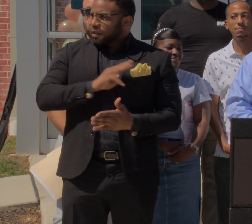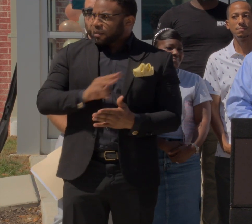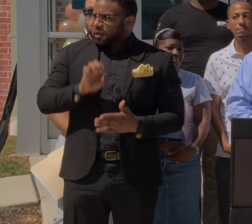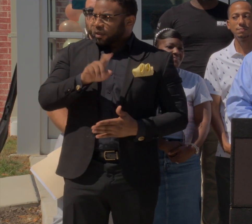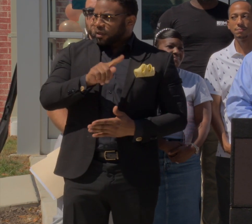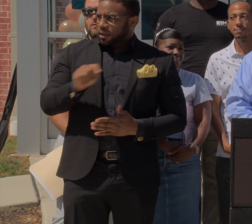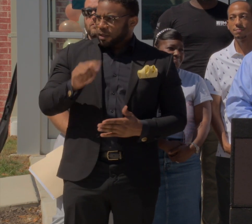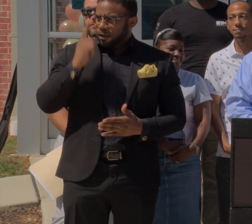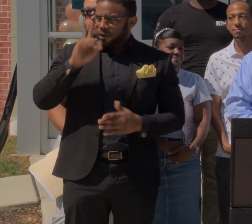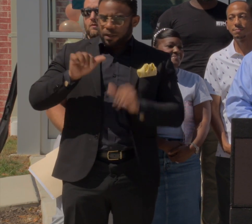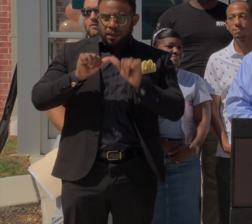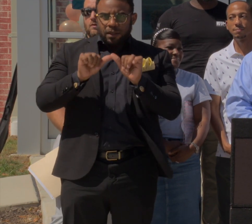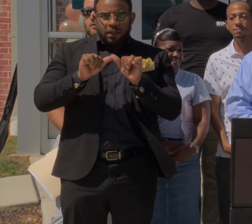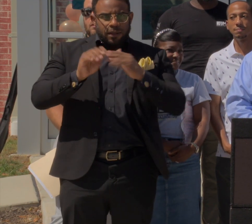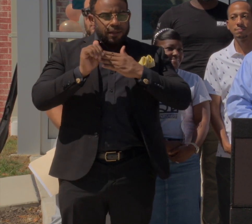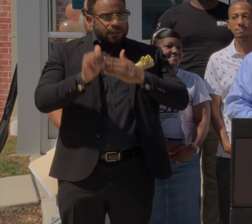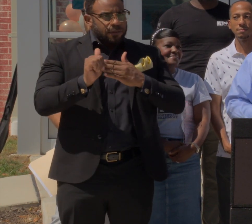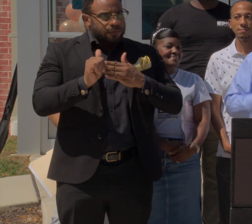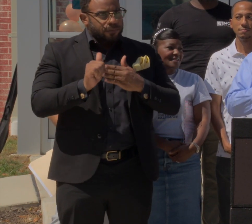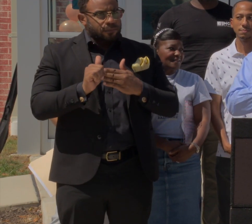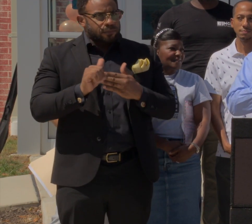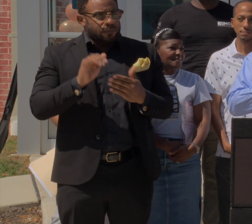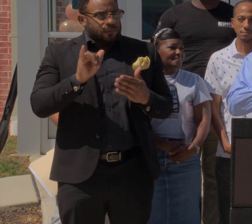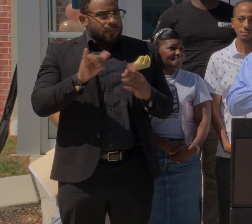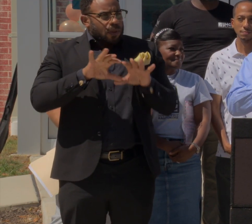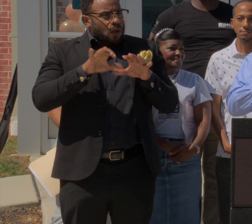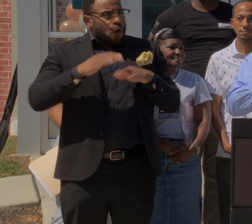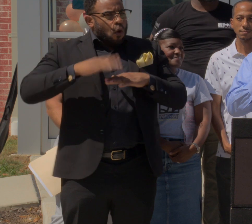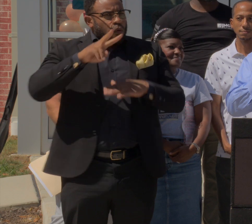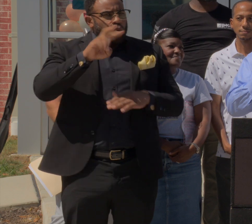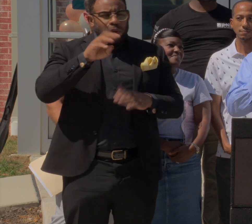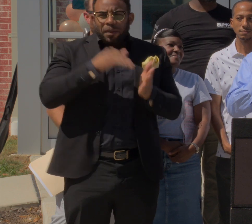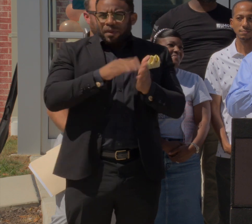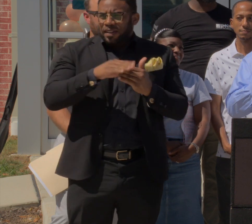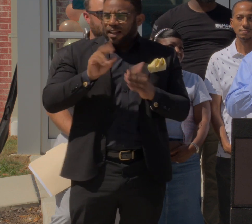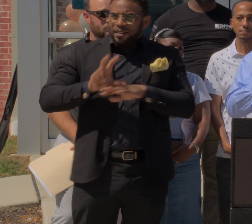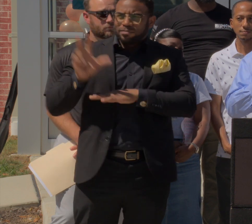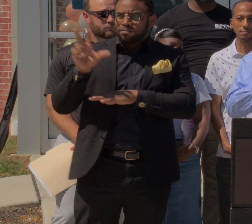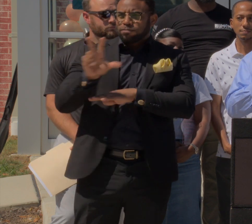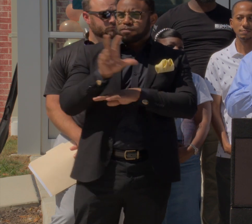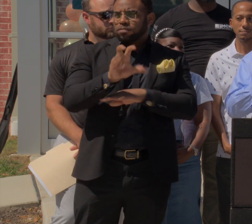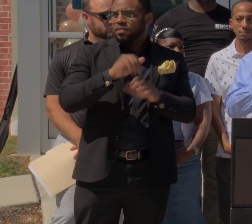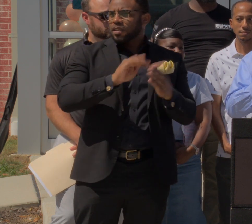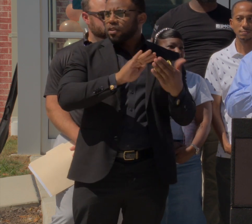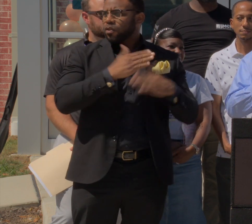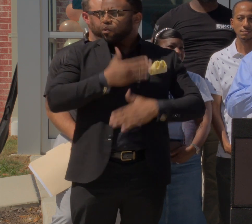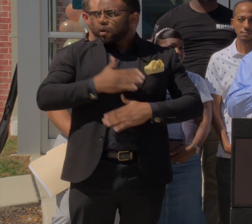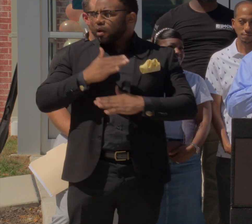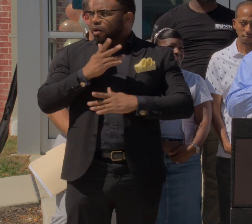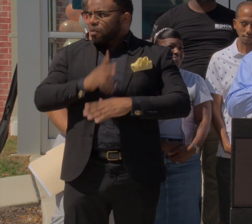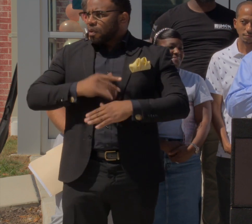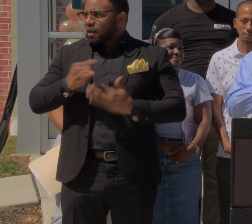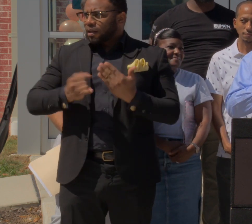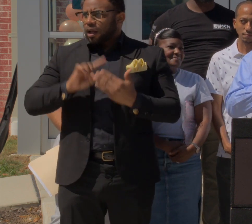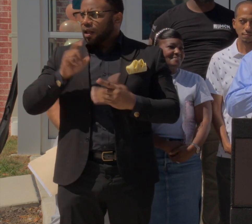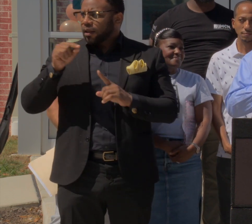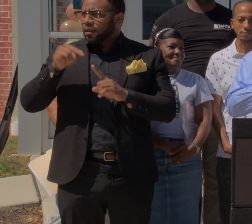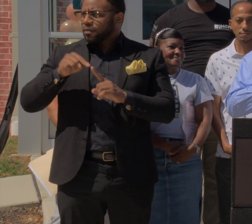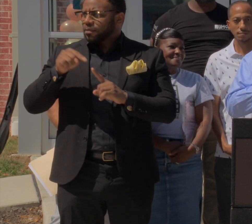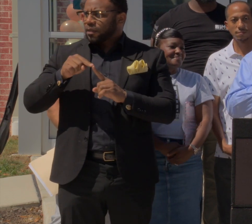Scott for his continued leadership. The over $200 million in investment in recreation projects has been nothing